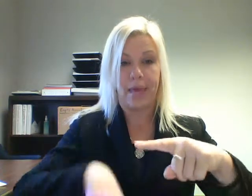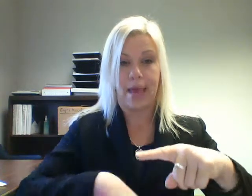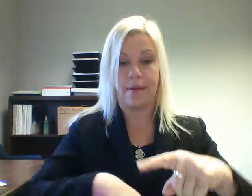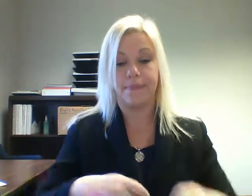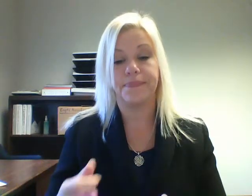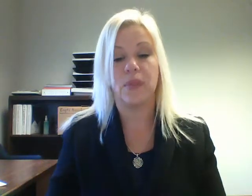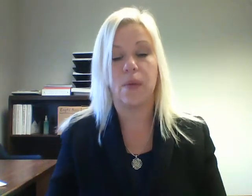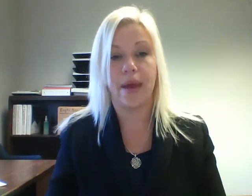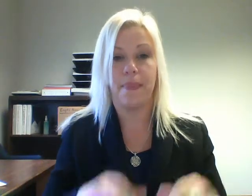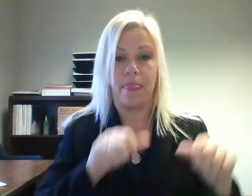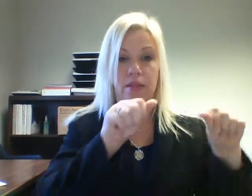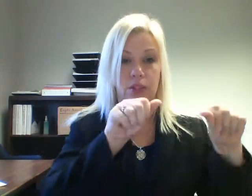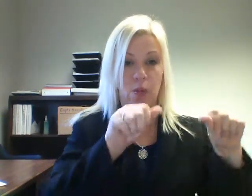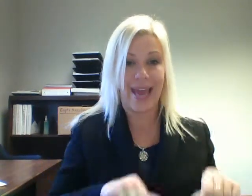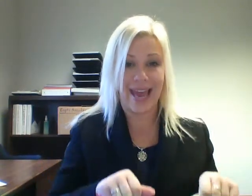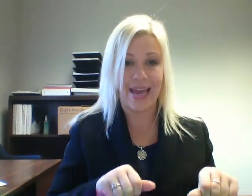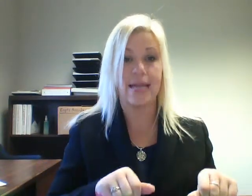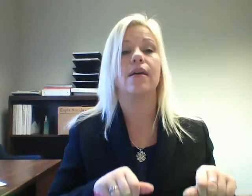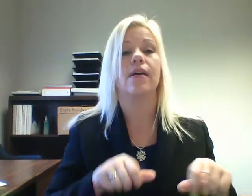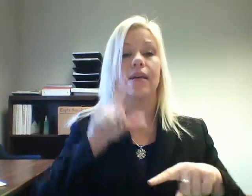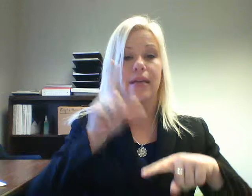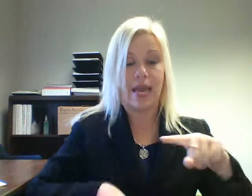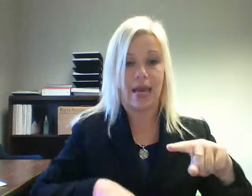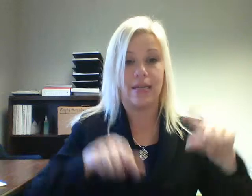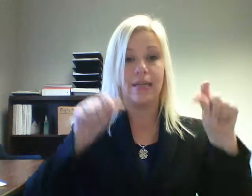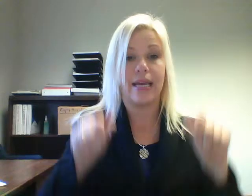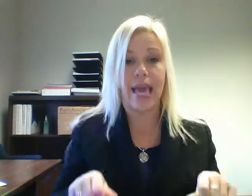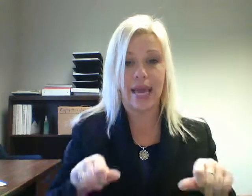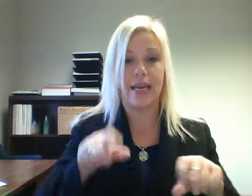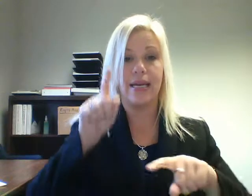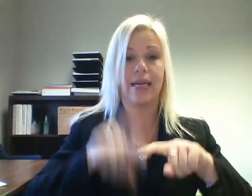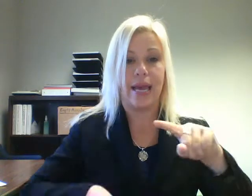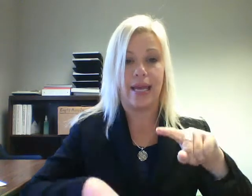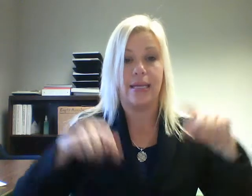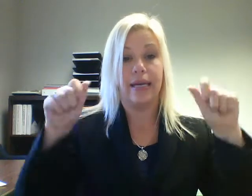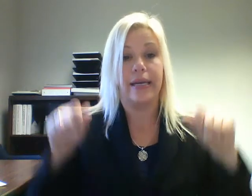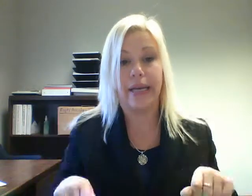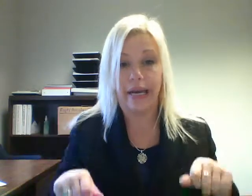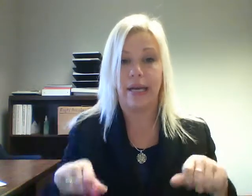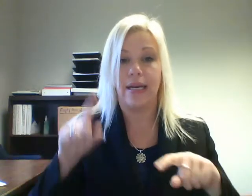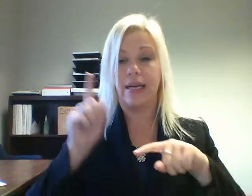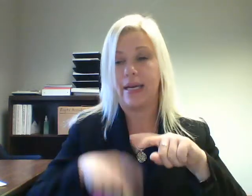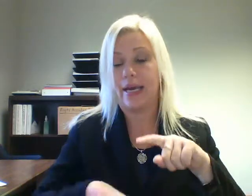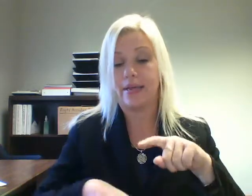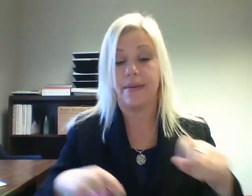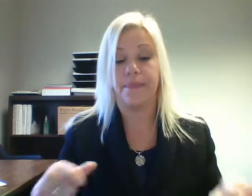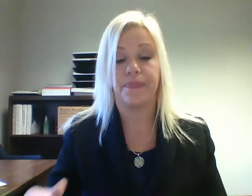Can't. Okay? So can, can't. Can, can't. Can, can't.